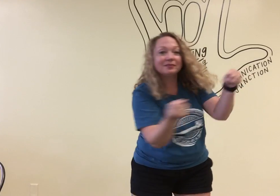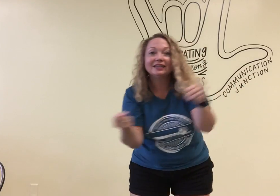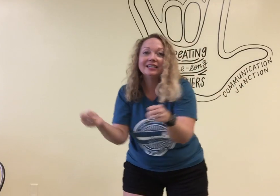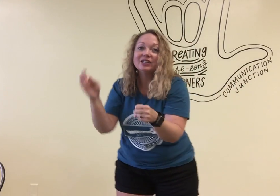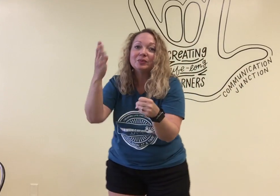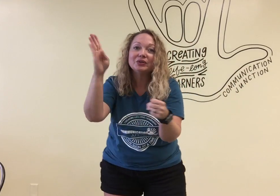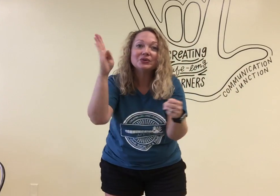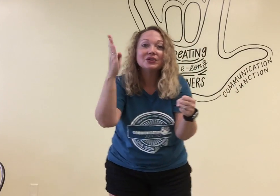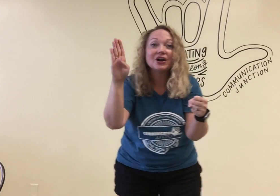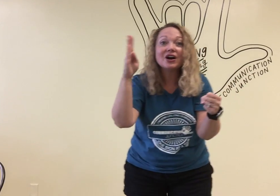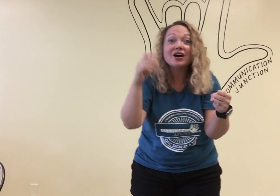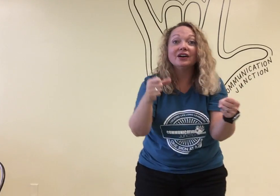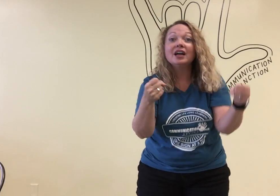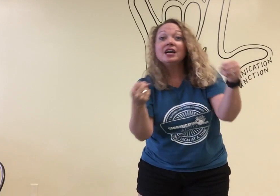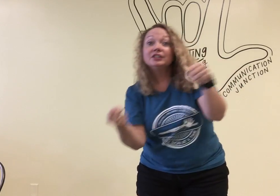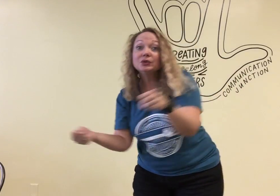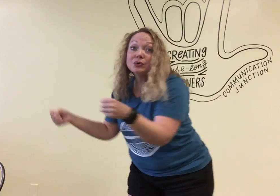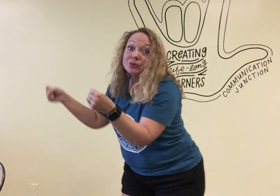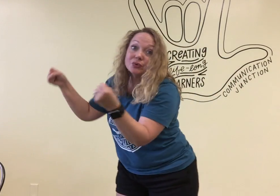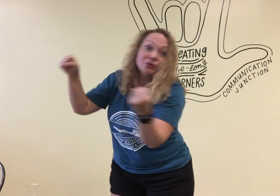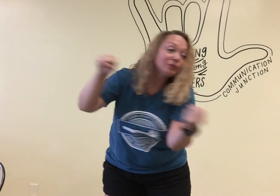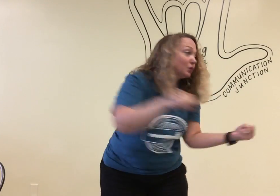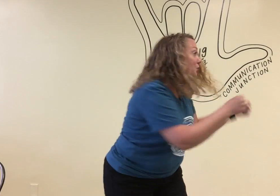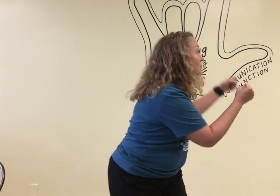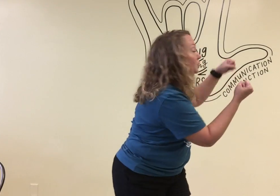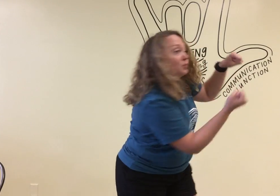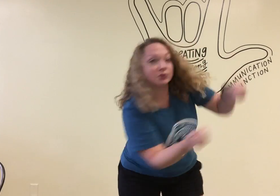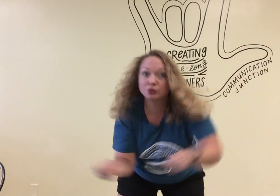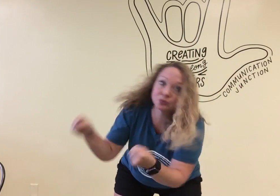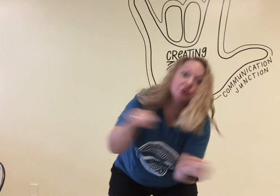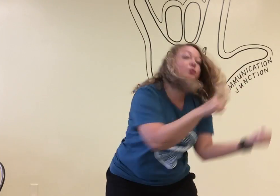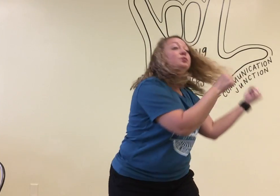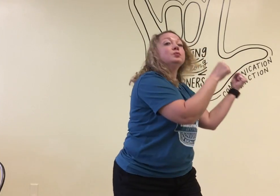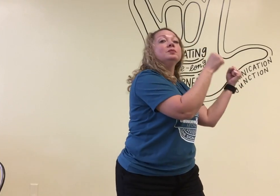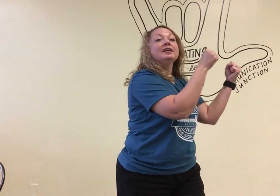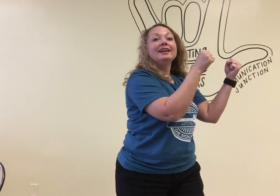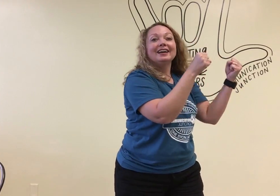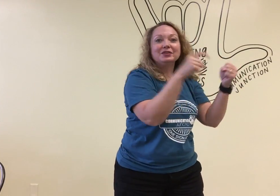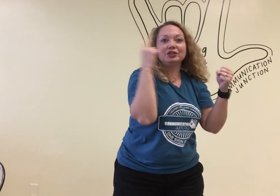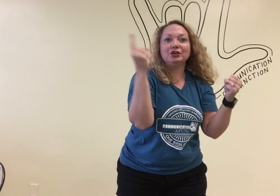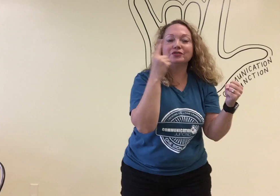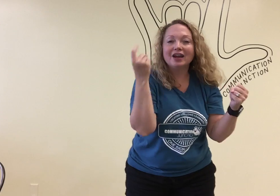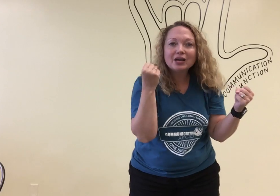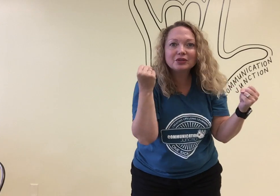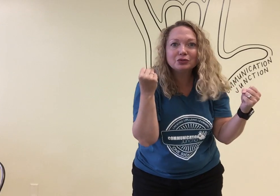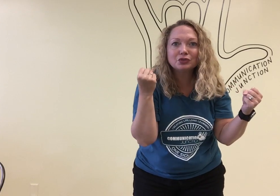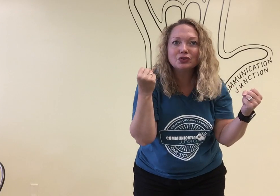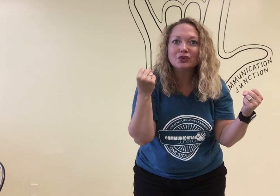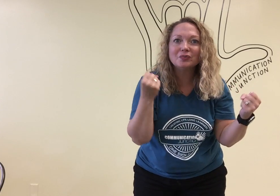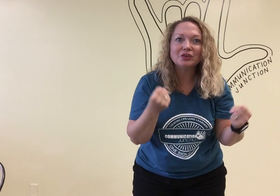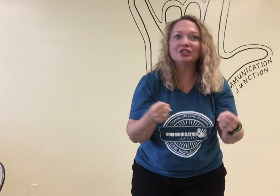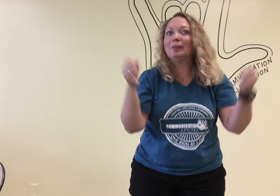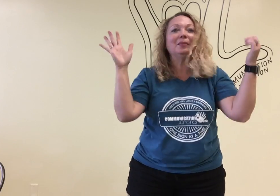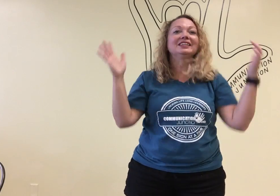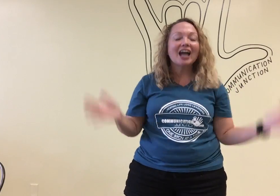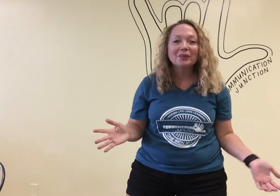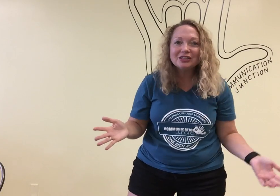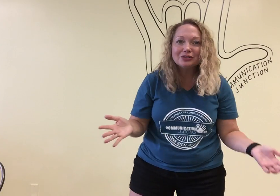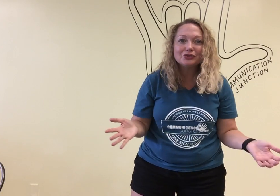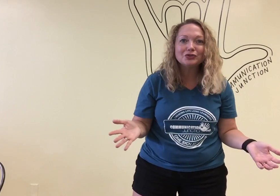my little blue car, zoom, zoom, zoom, zoom. And you can turn around when you zoom, you can jump up and down when you